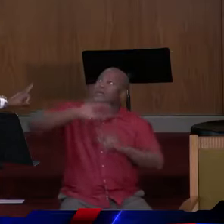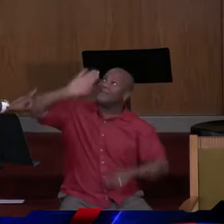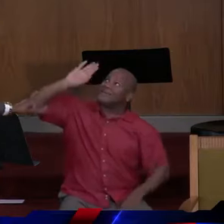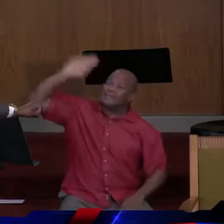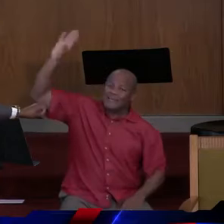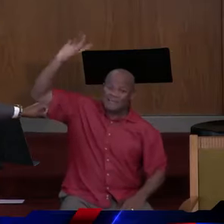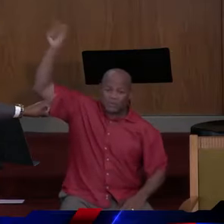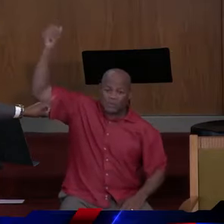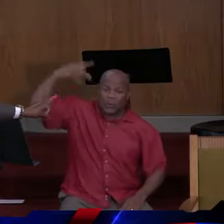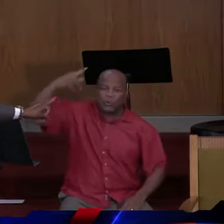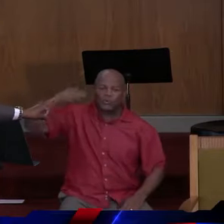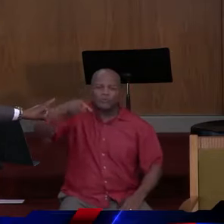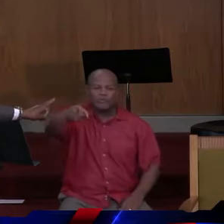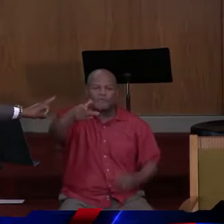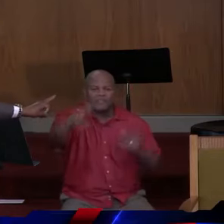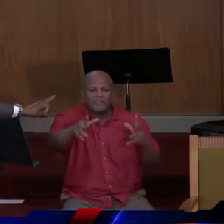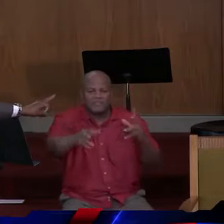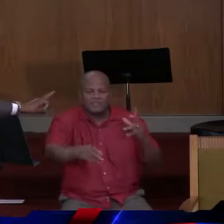your yesterday.